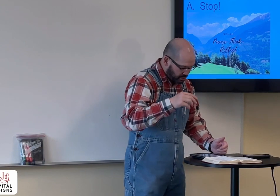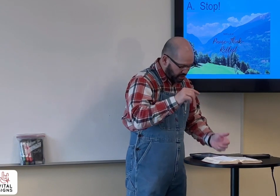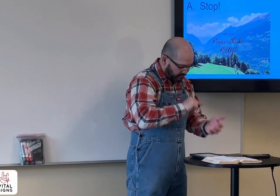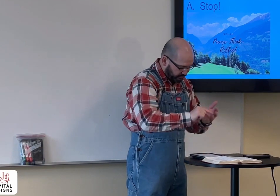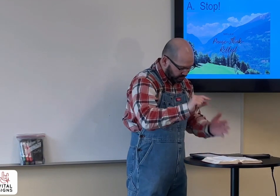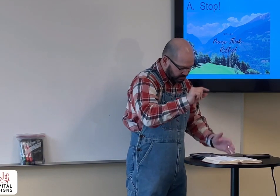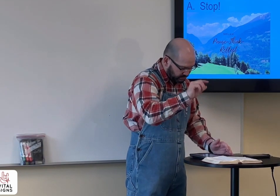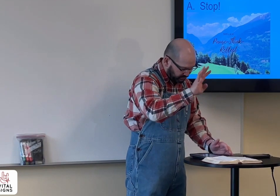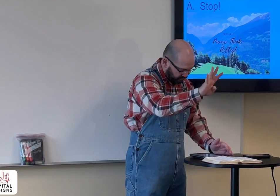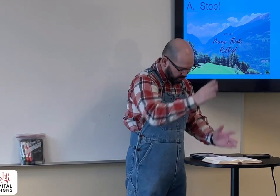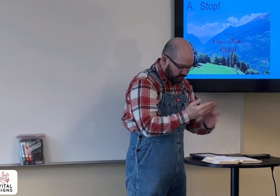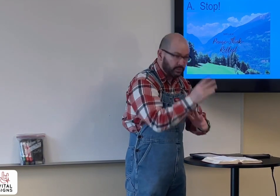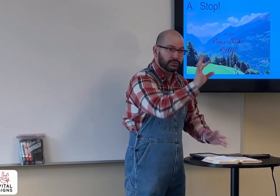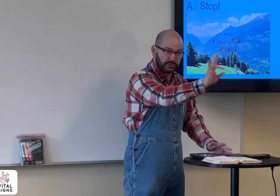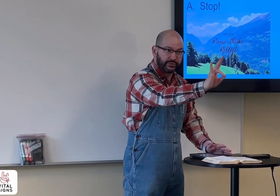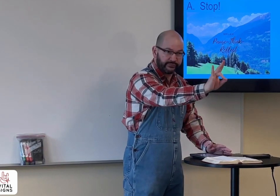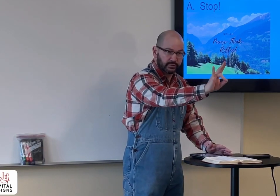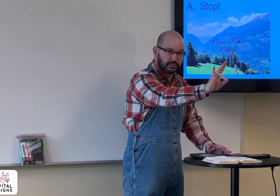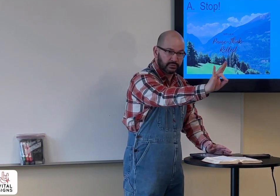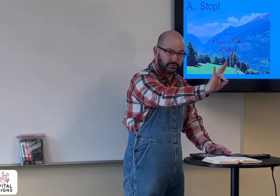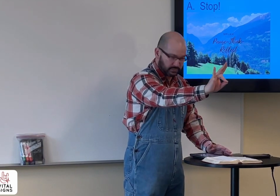The second verse, 4 through 7,